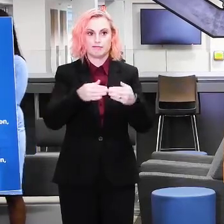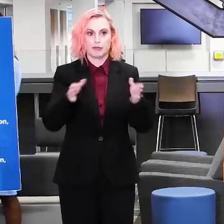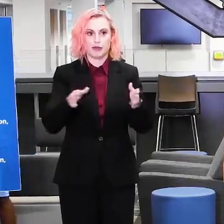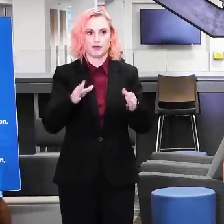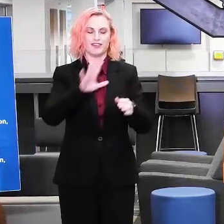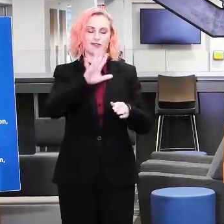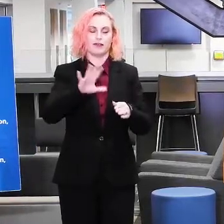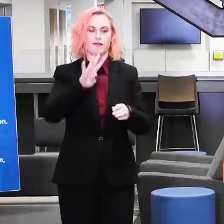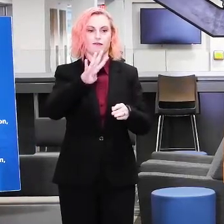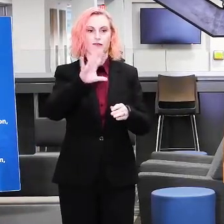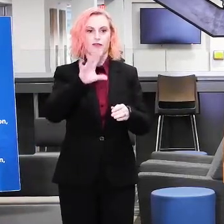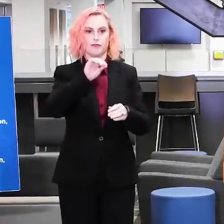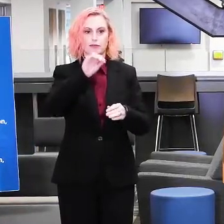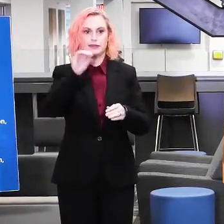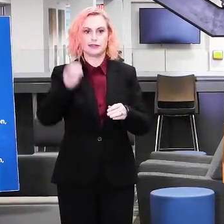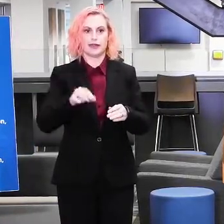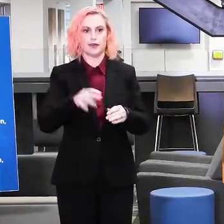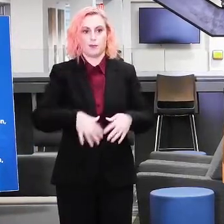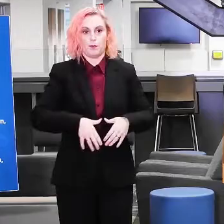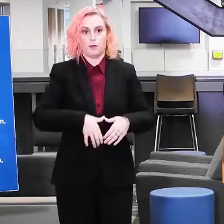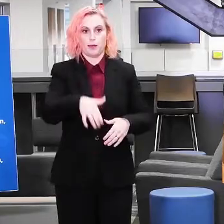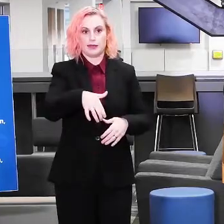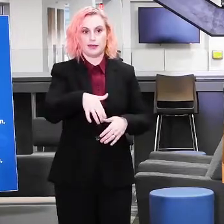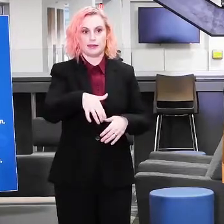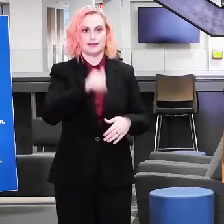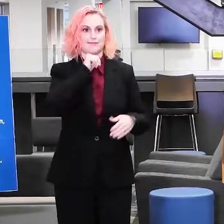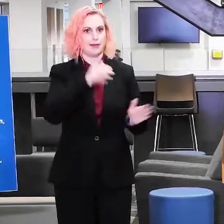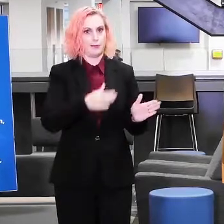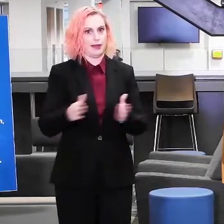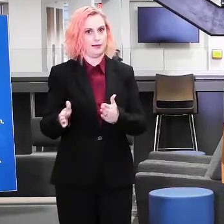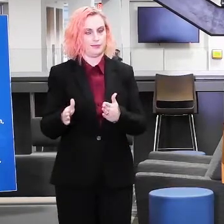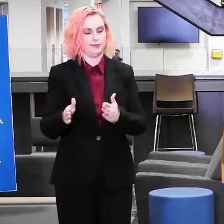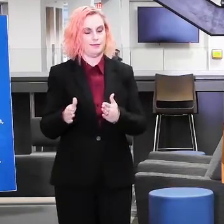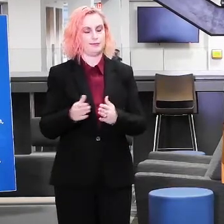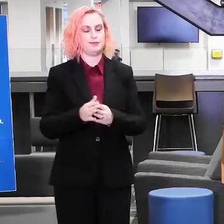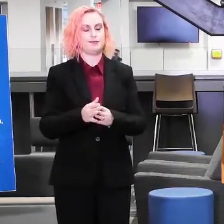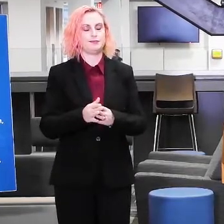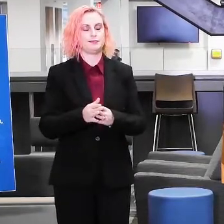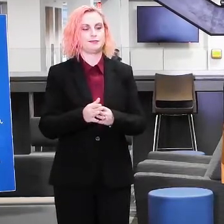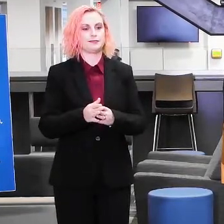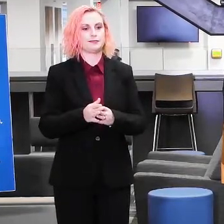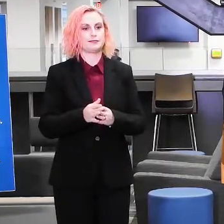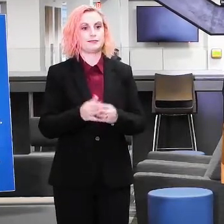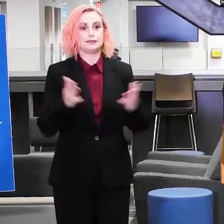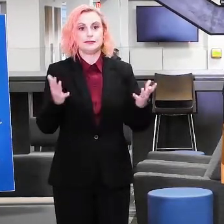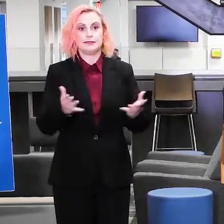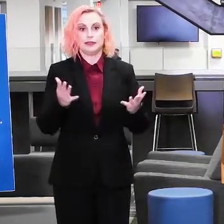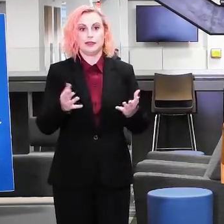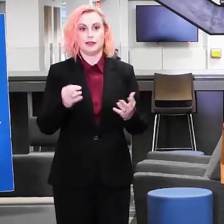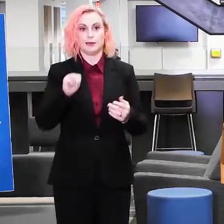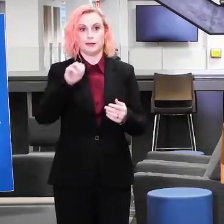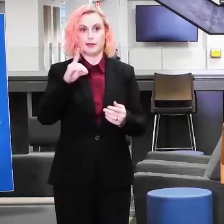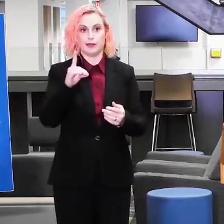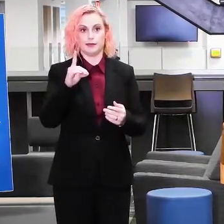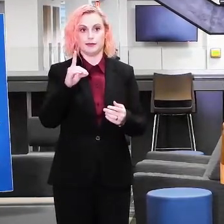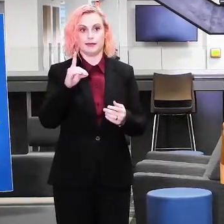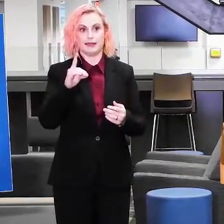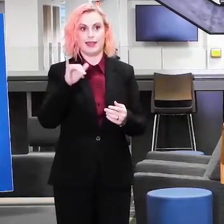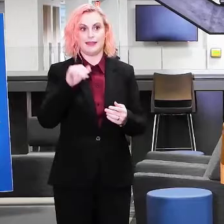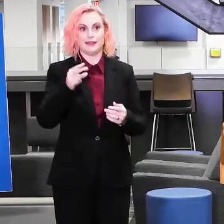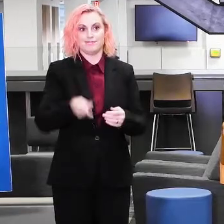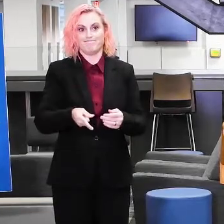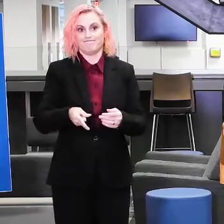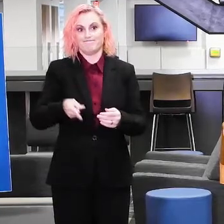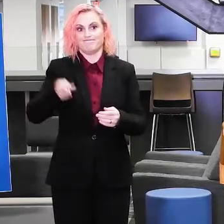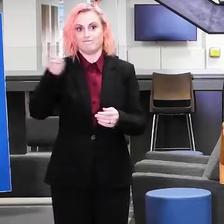roughly 45% of pregnancies are unplanned. Here, in the state of Maryland, that rate